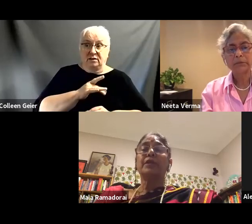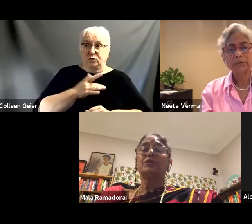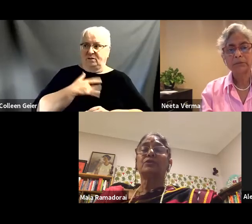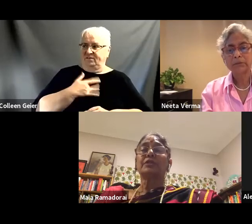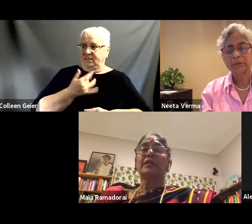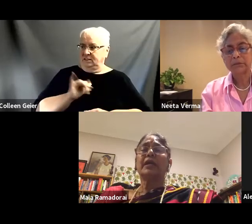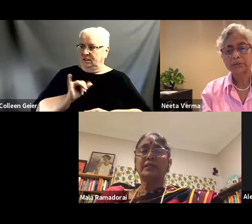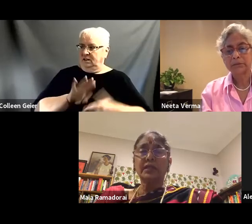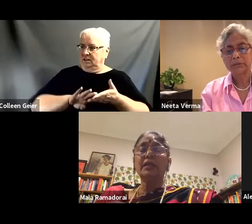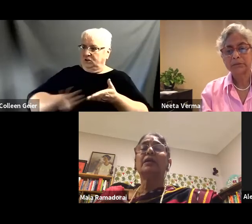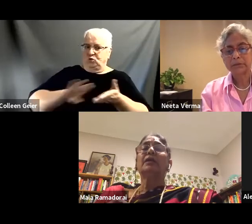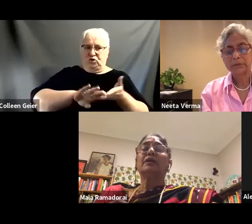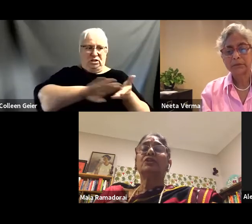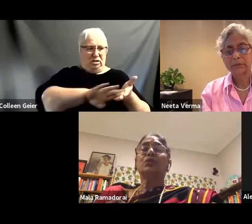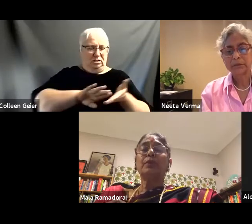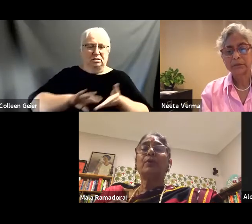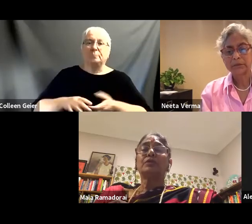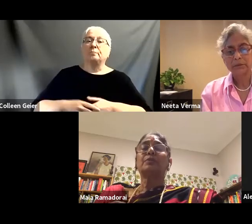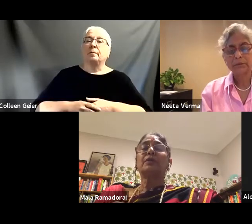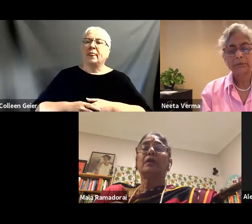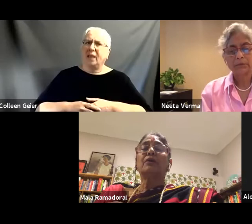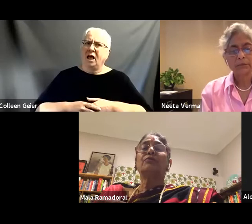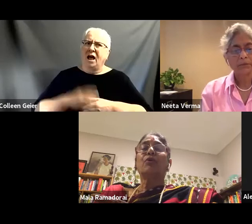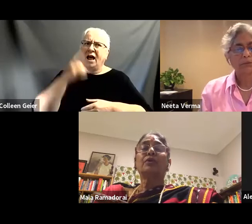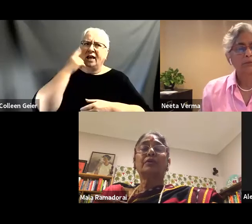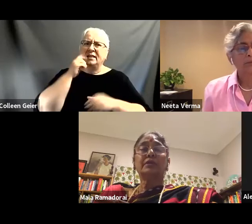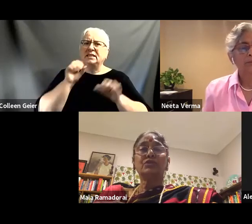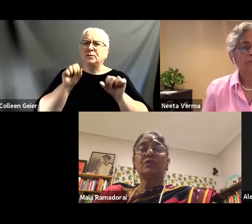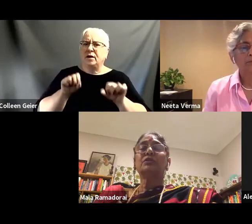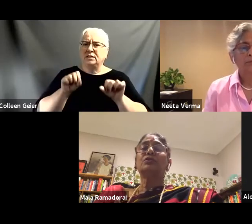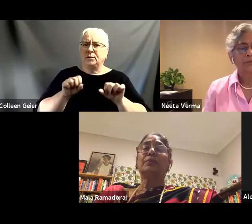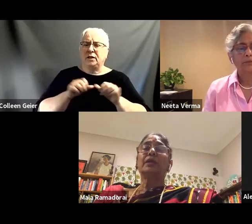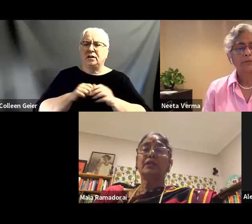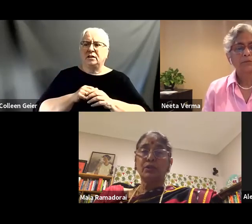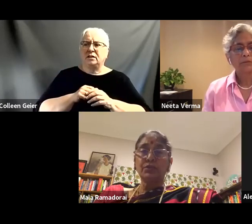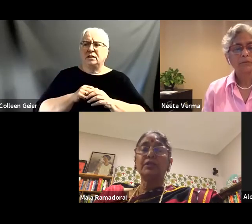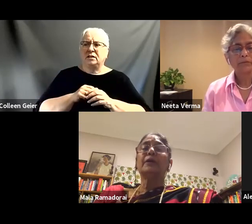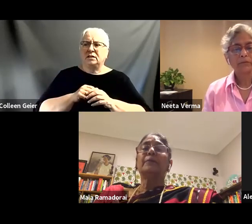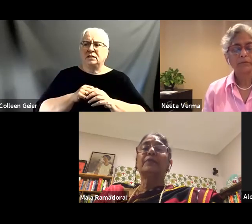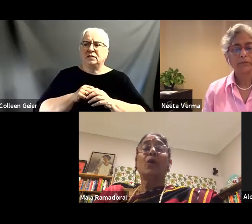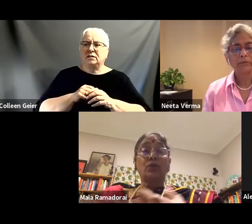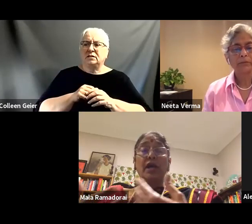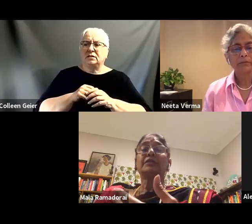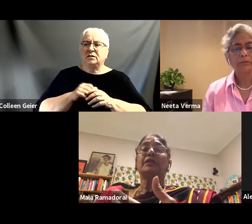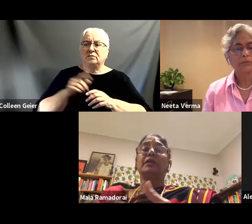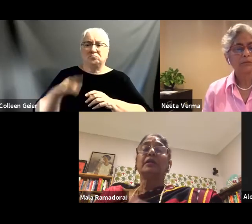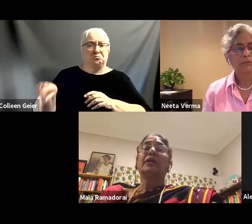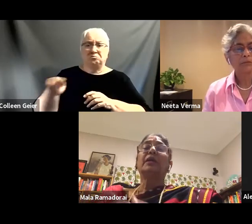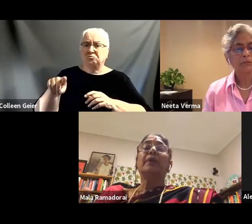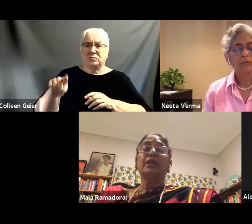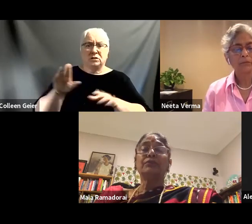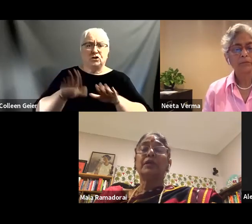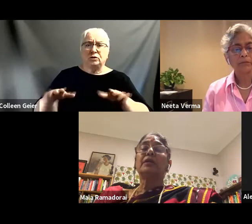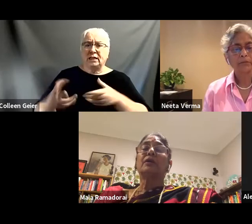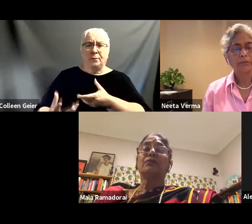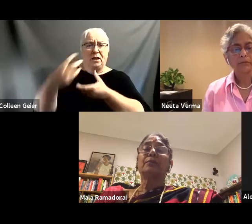are happening in society, I think it should be possible for these children to be included wholeheartedly